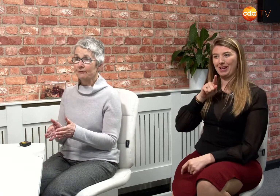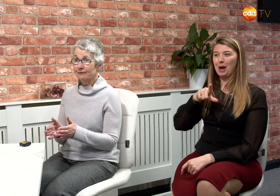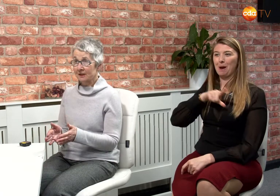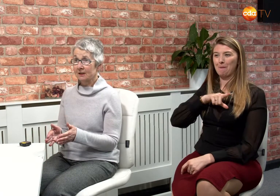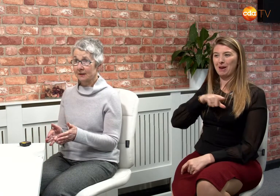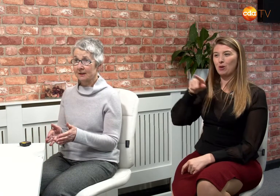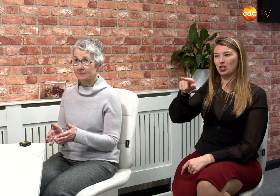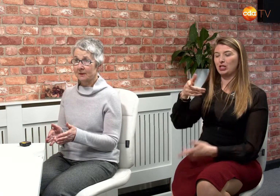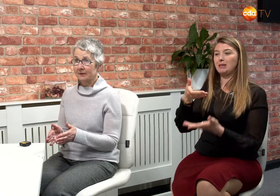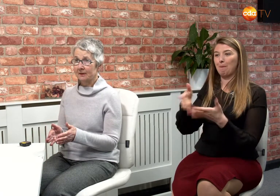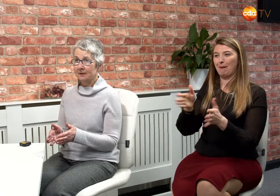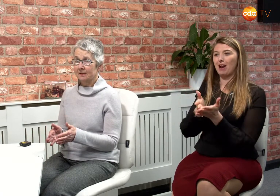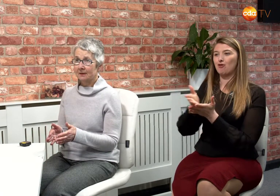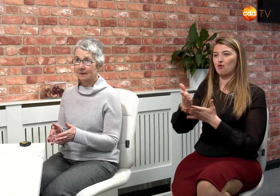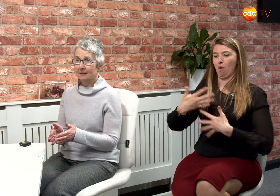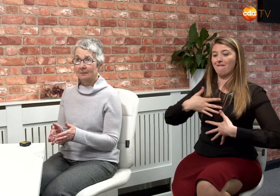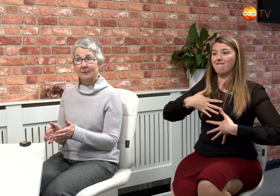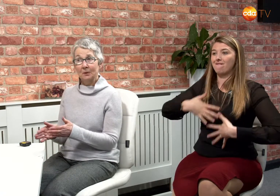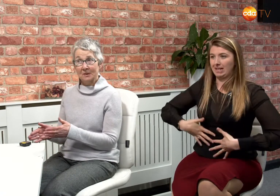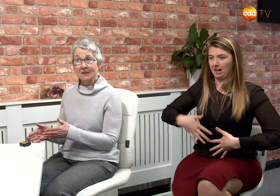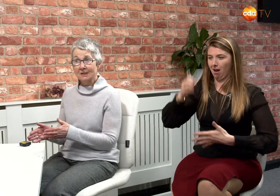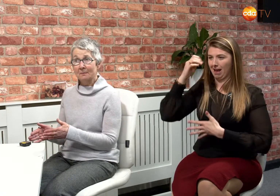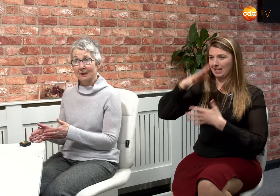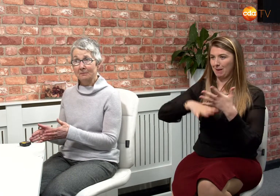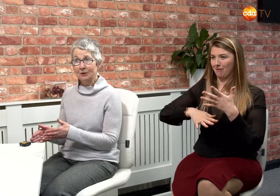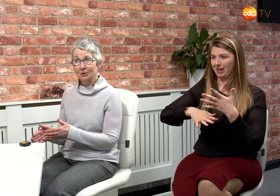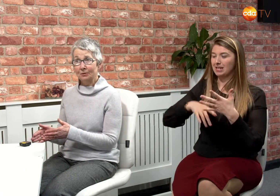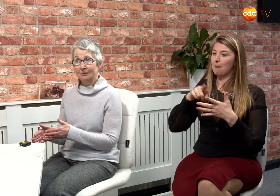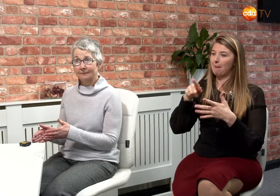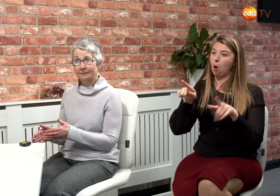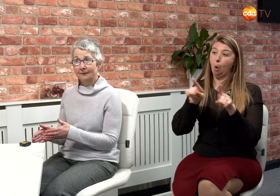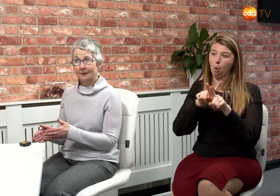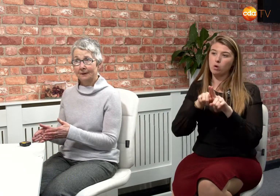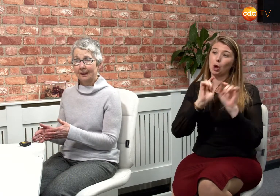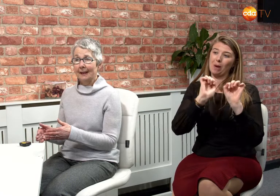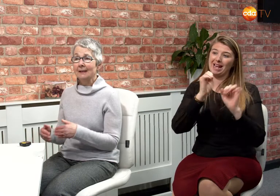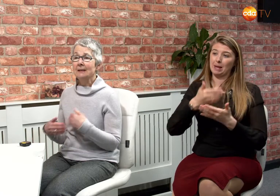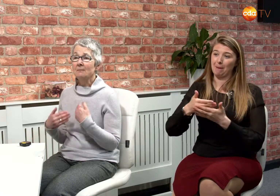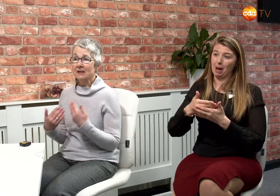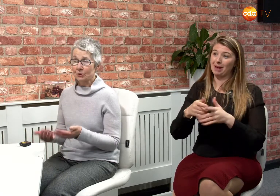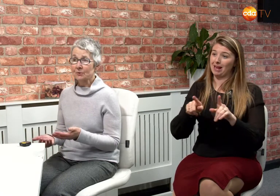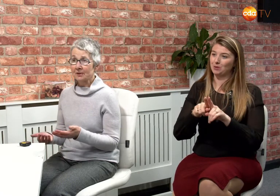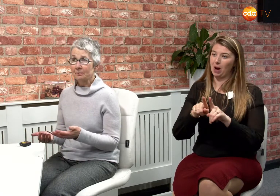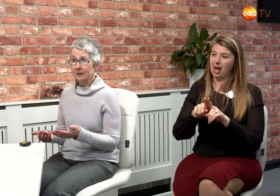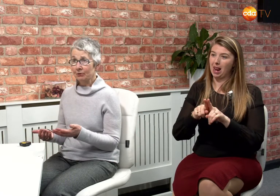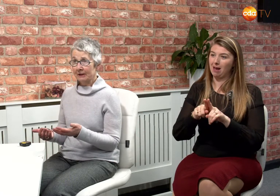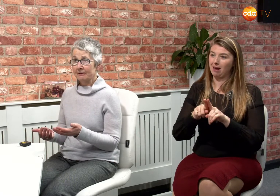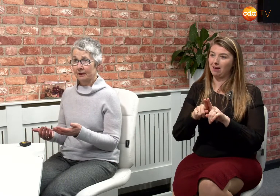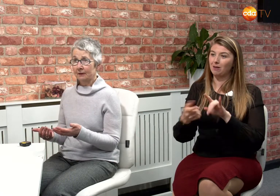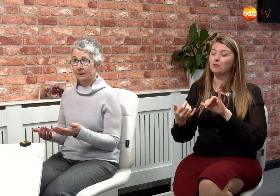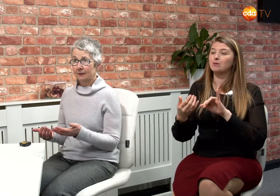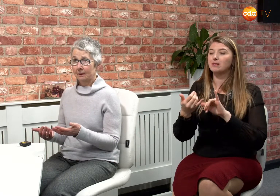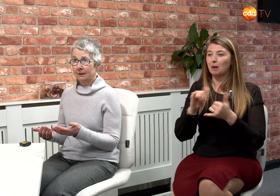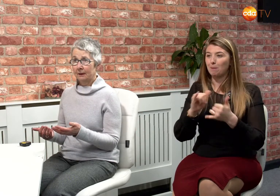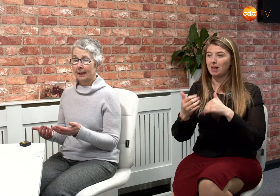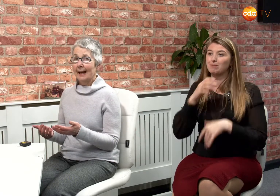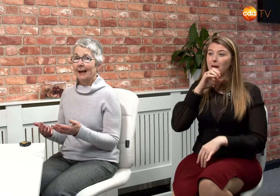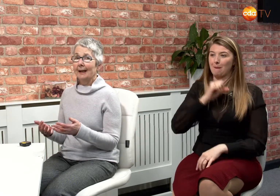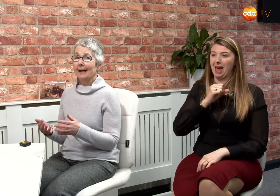been through the physical experience, but it was his baby too. And he might also be